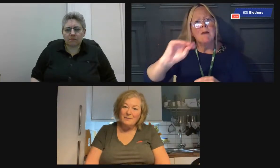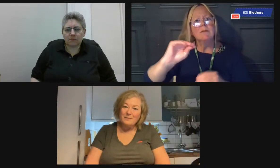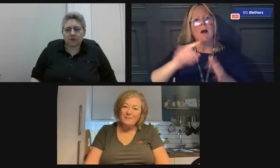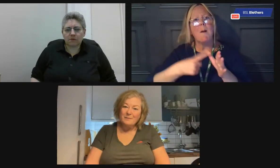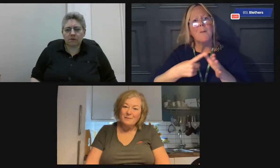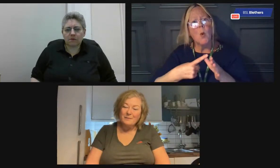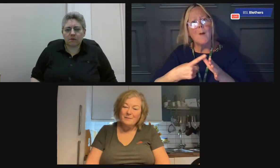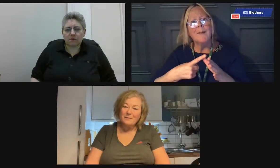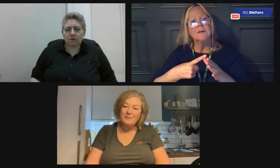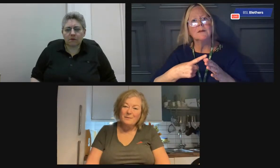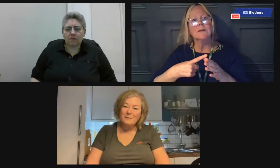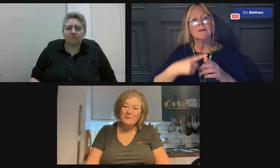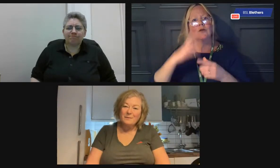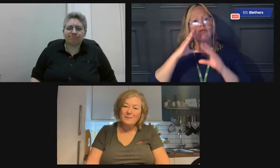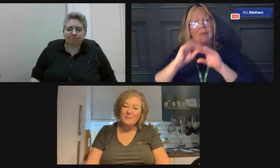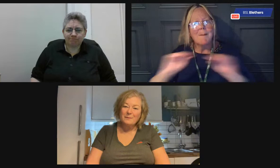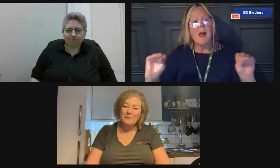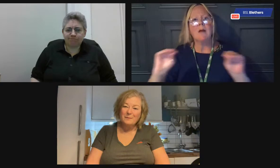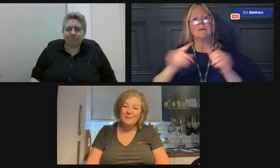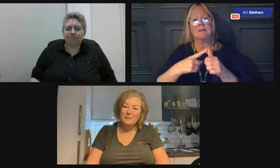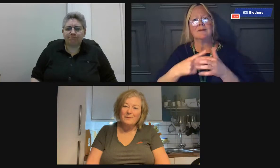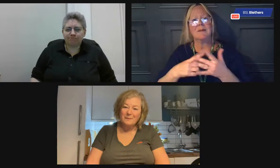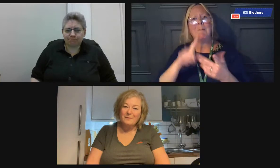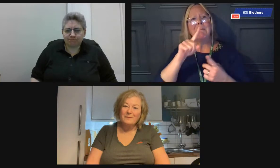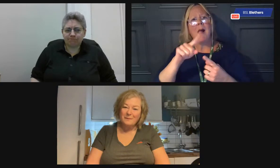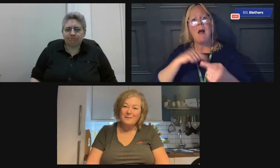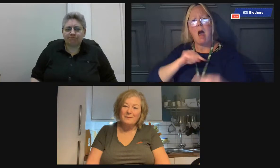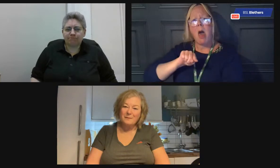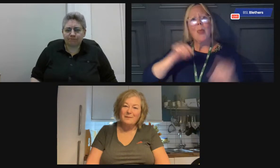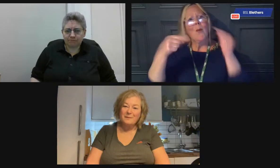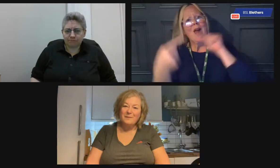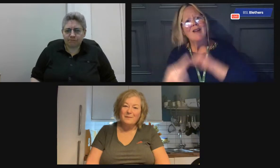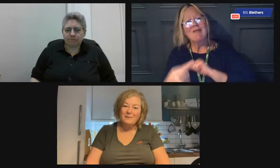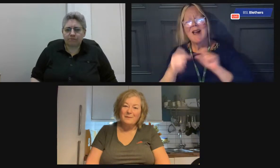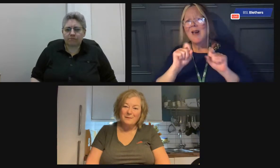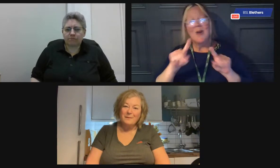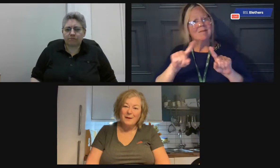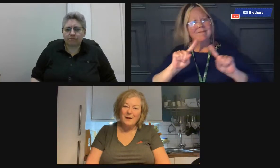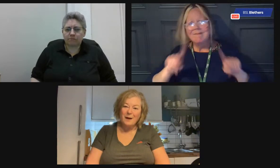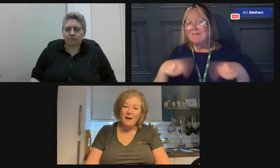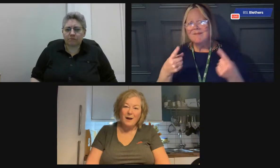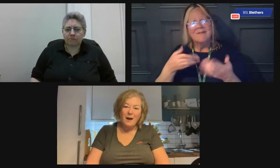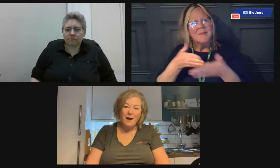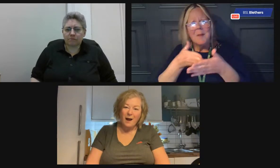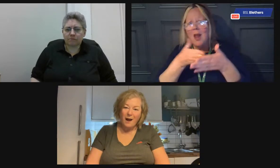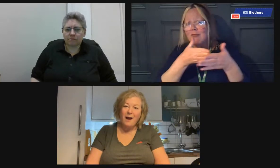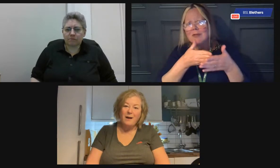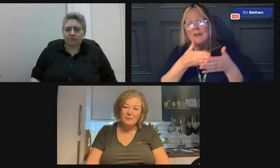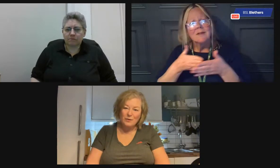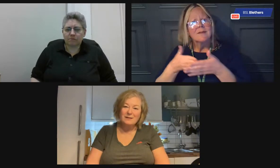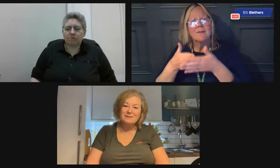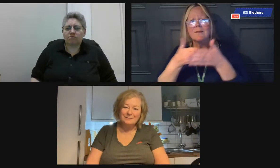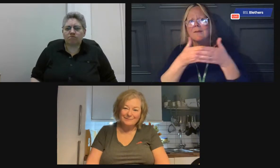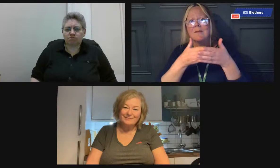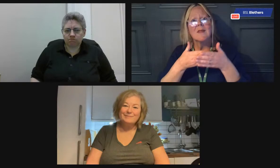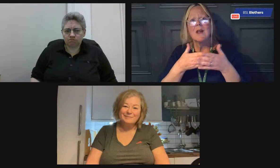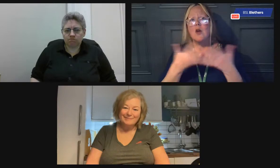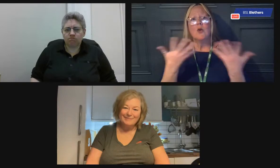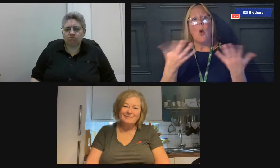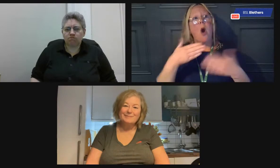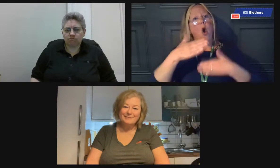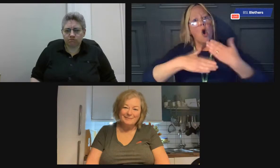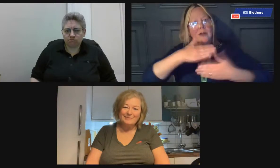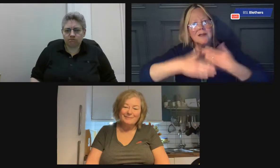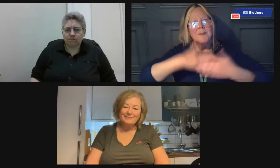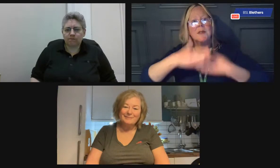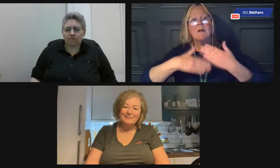we're allowed to send out text messages for reminders, automated reminders of appointments, and so on. But you can't do it the other way around.